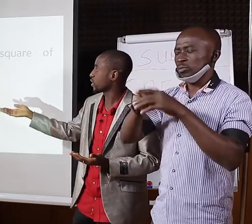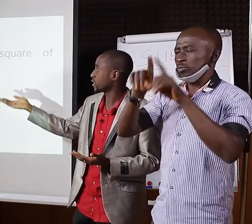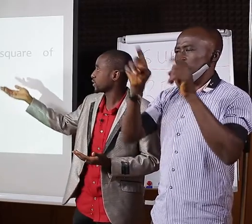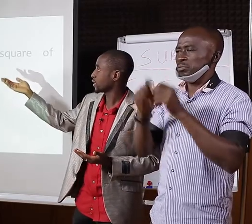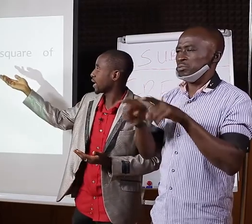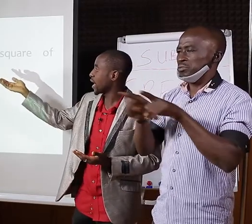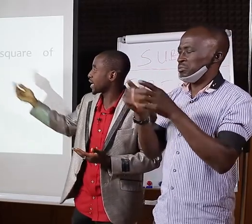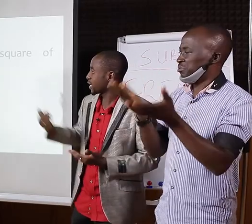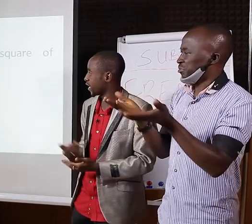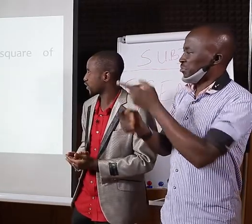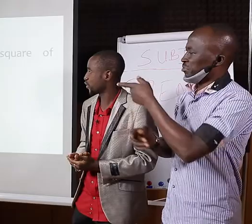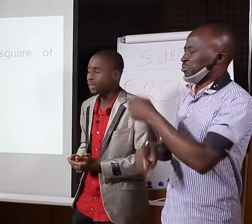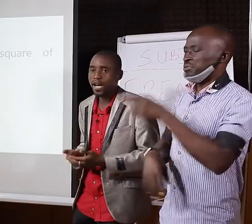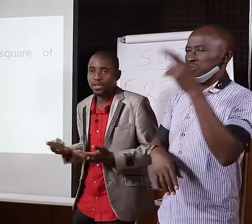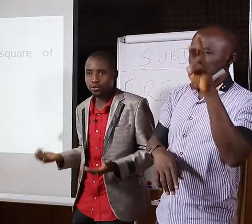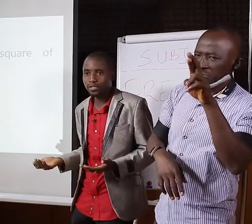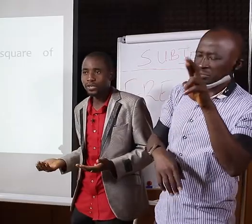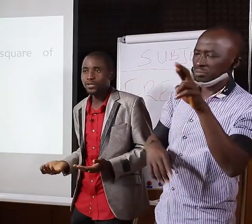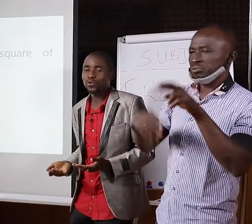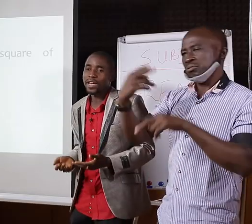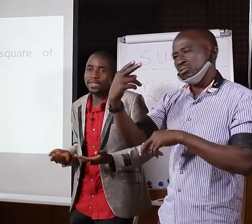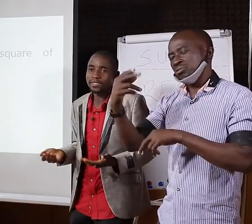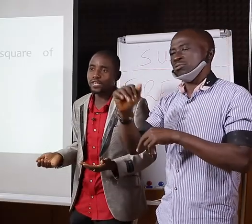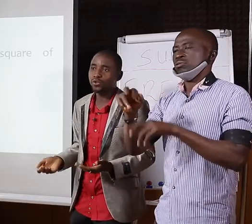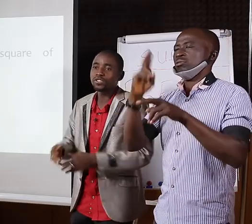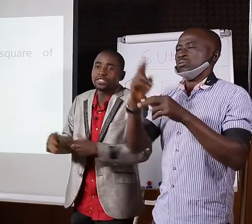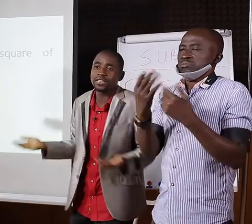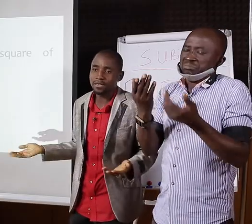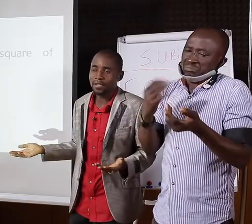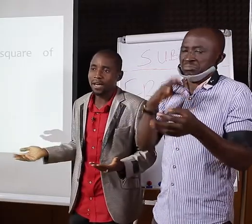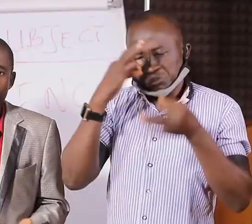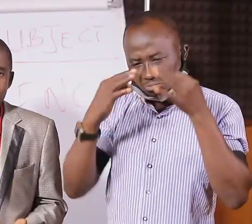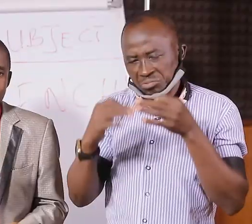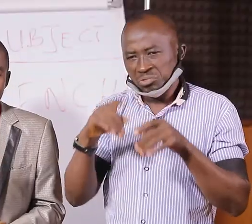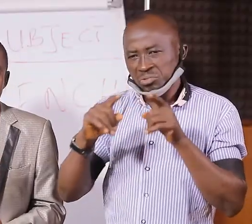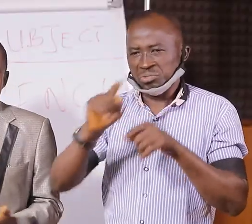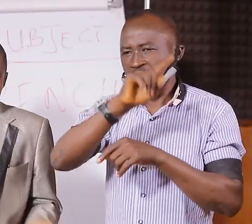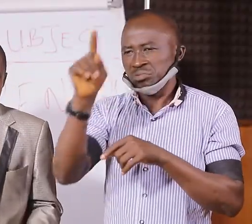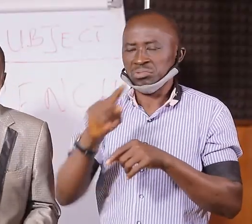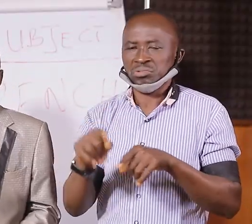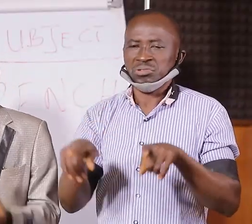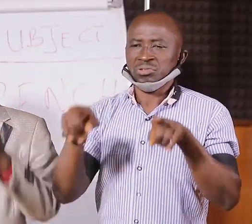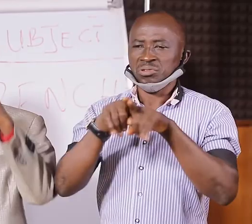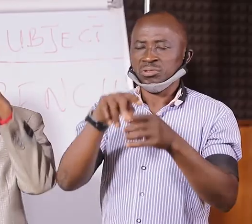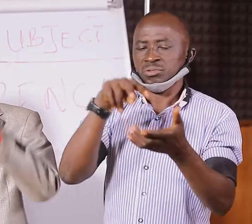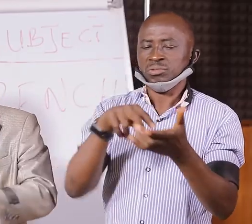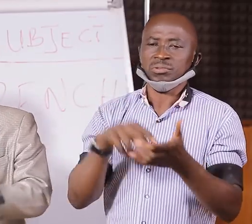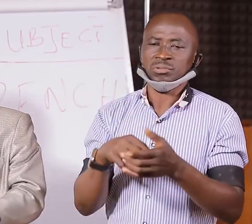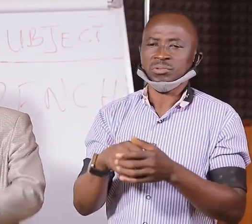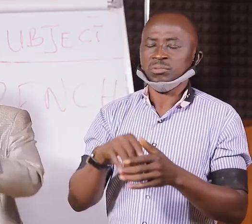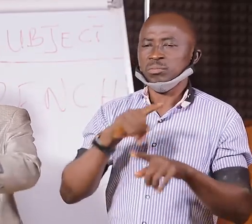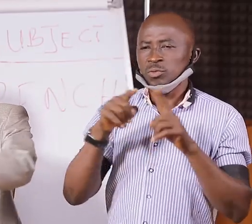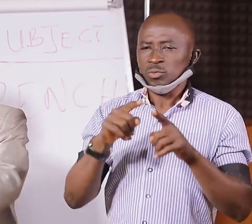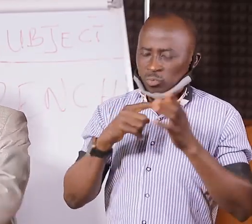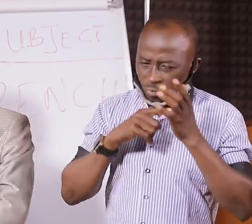in this question, R and H are used, so I can decide to use Z as constant, but I must